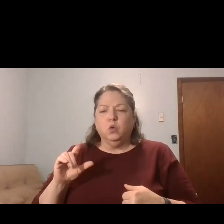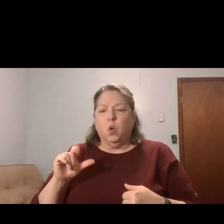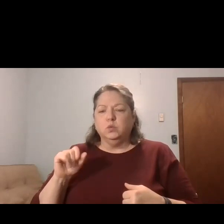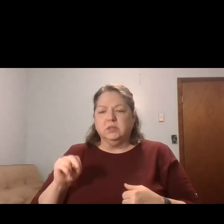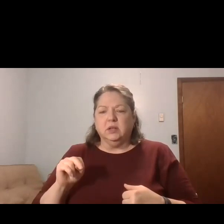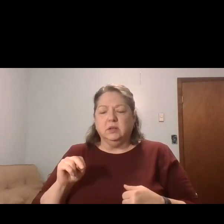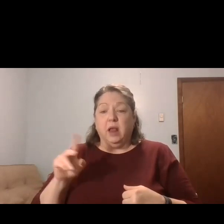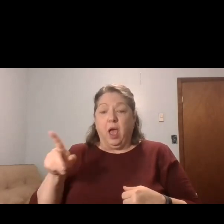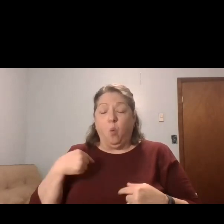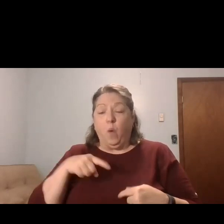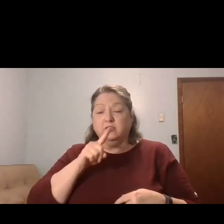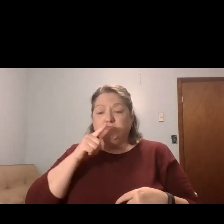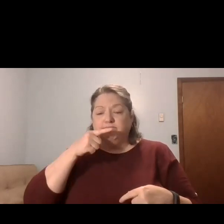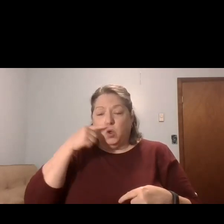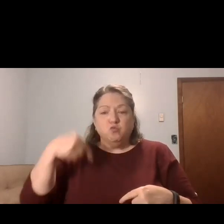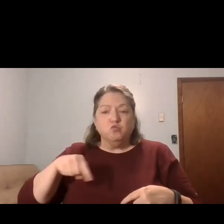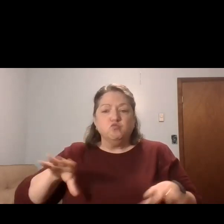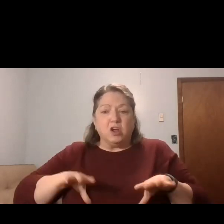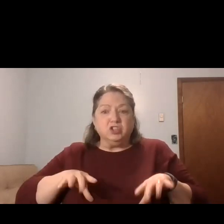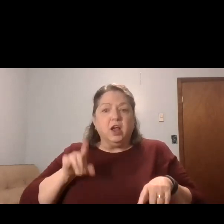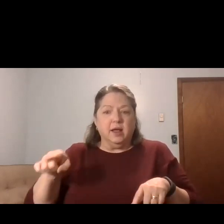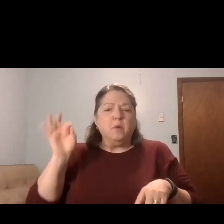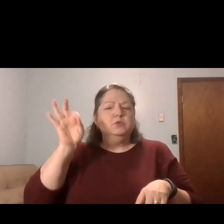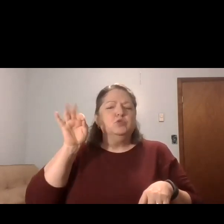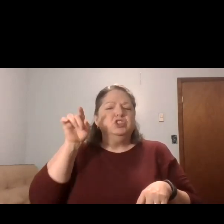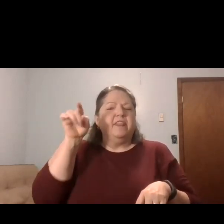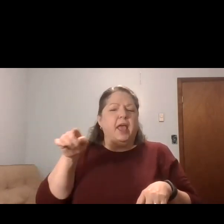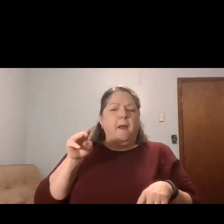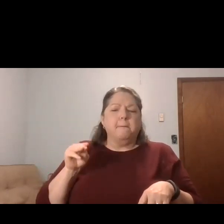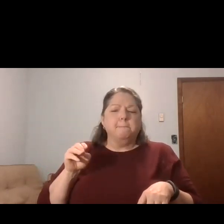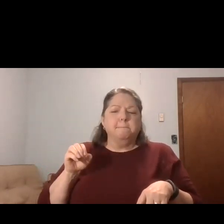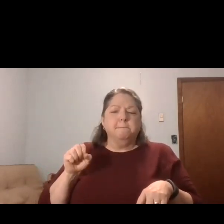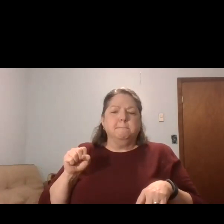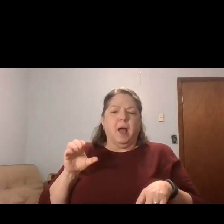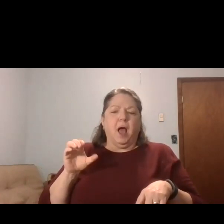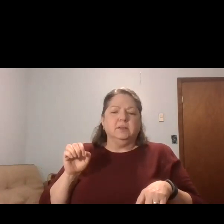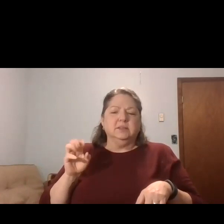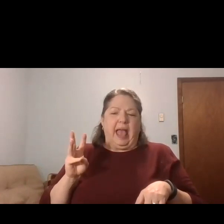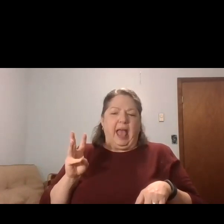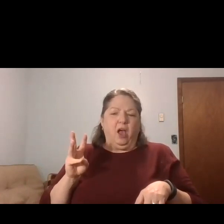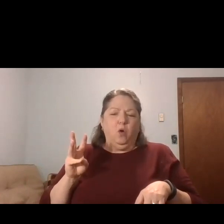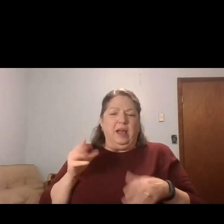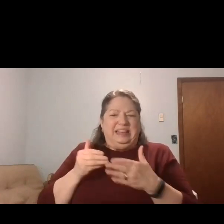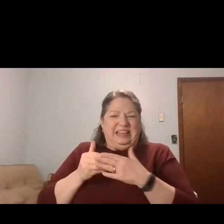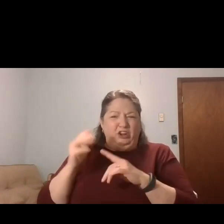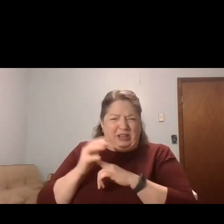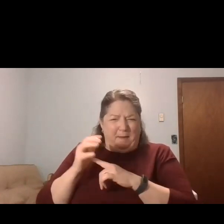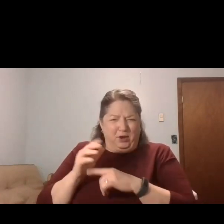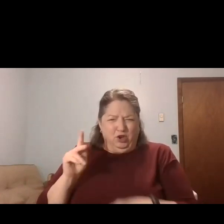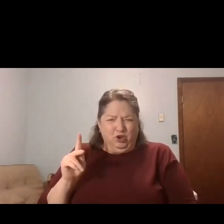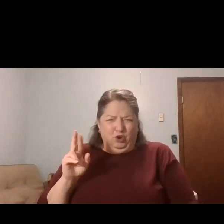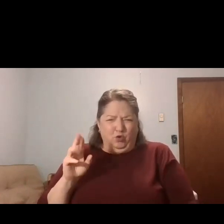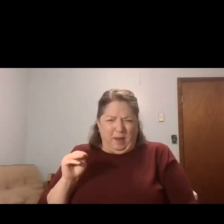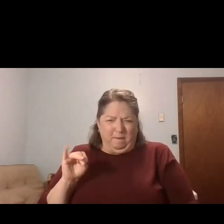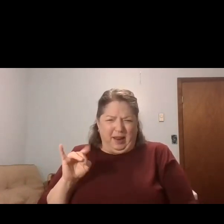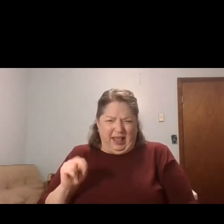1990, preaching at the Moscow Baptist Church, just blocks from the Kremlin, I told a